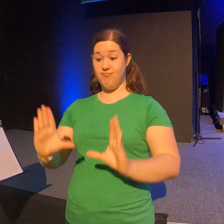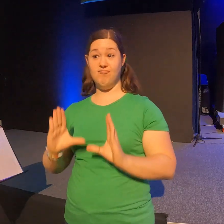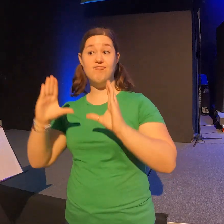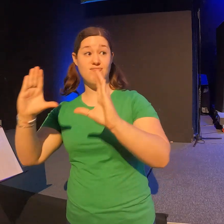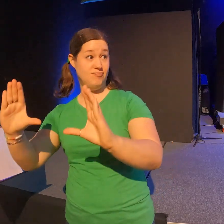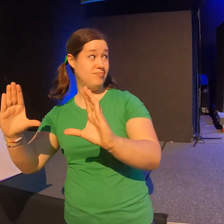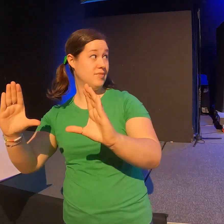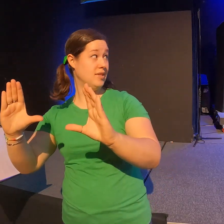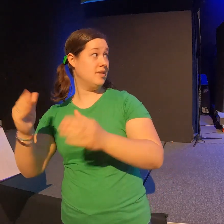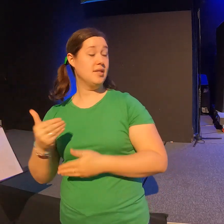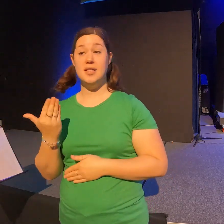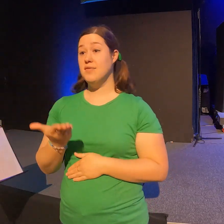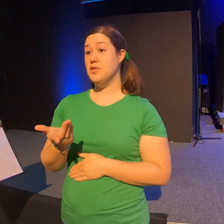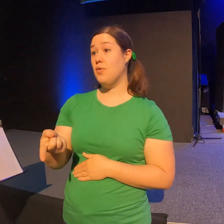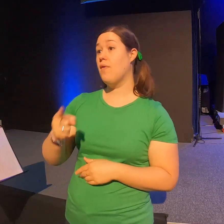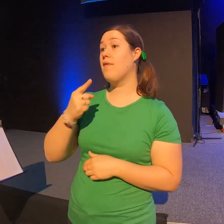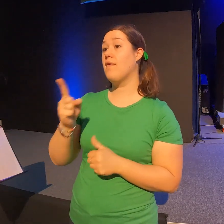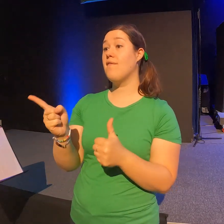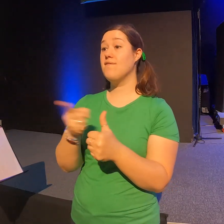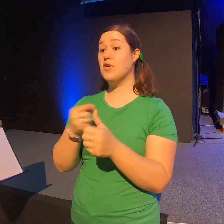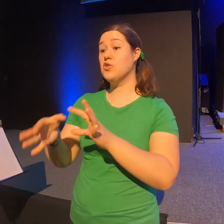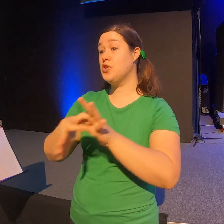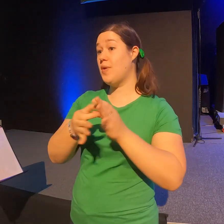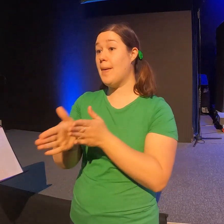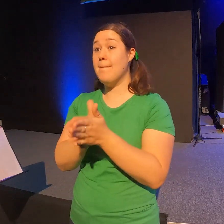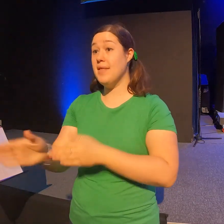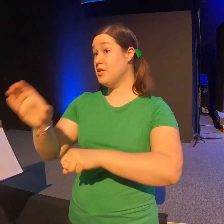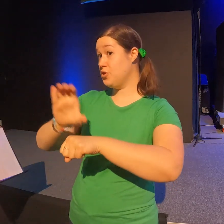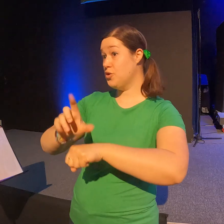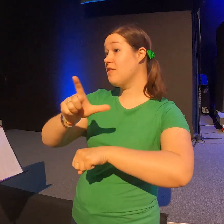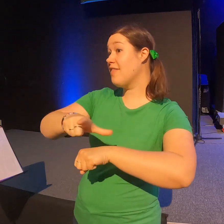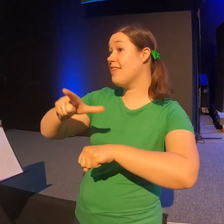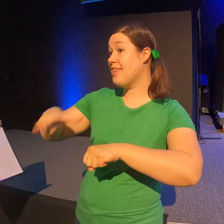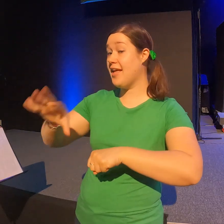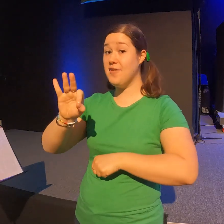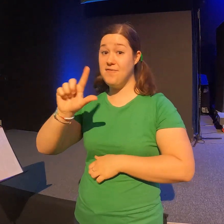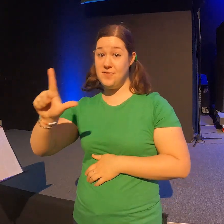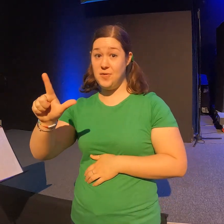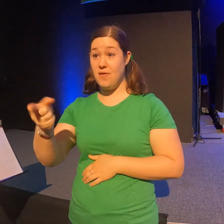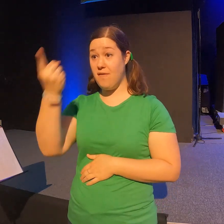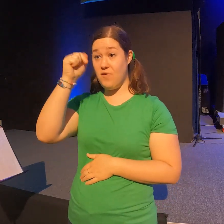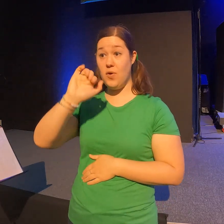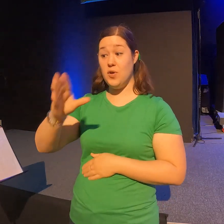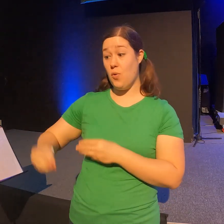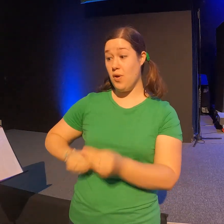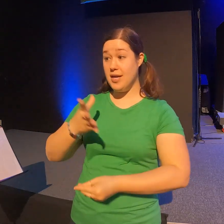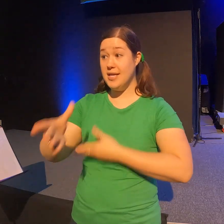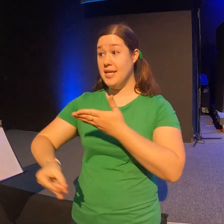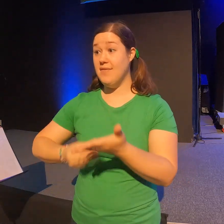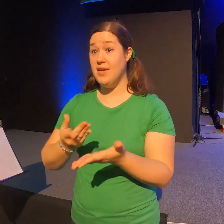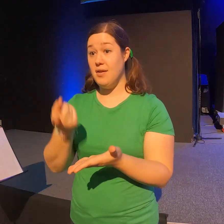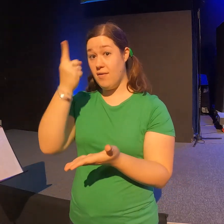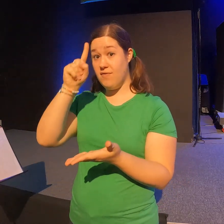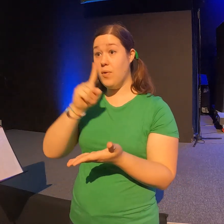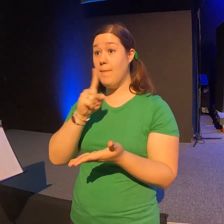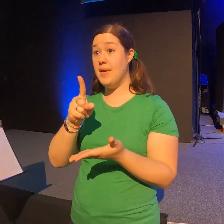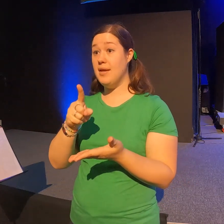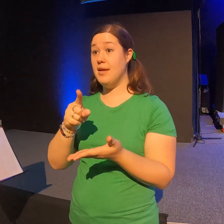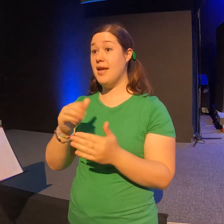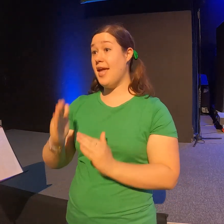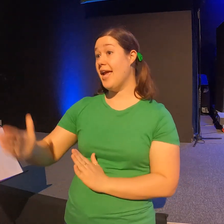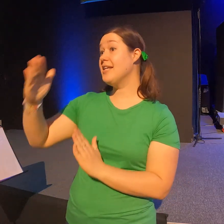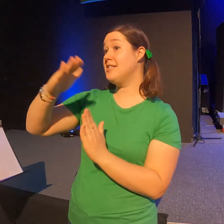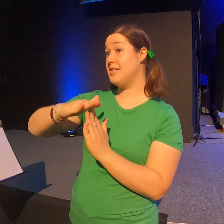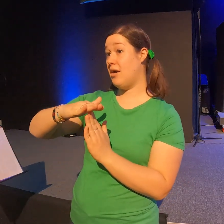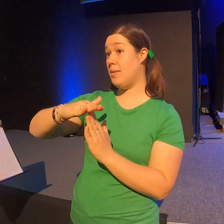Lakeland First United Methodist Church in sincere appreciation for your giving and being a top 25 church for 2023. Would you like